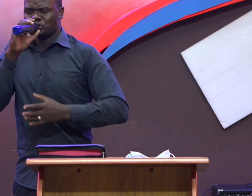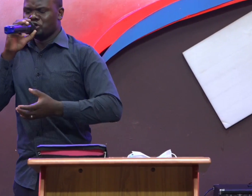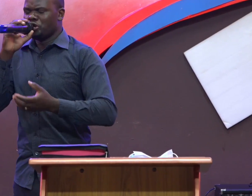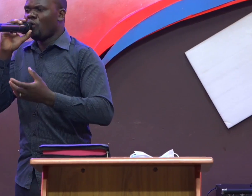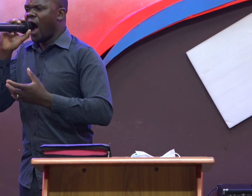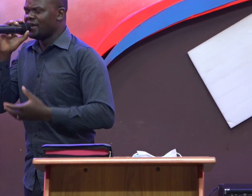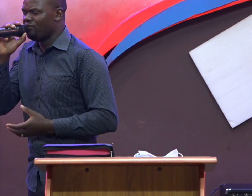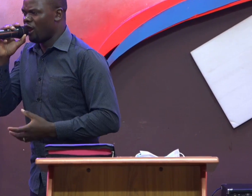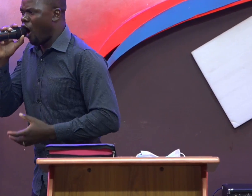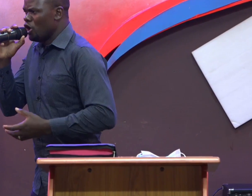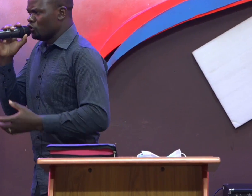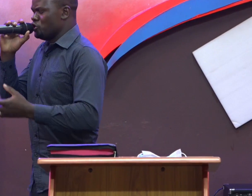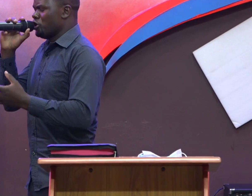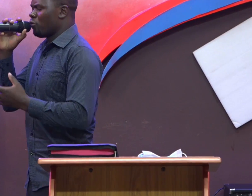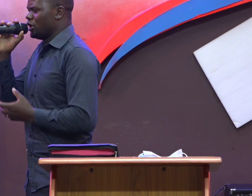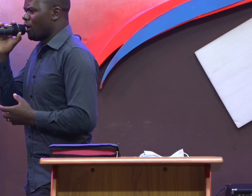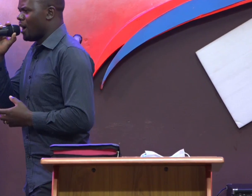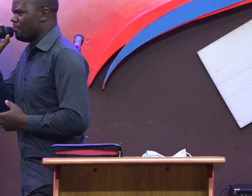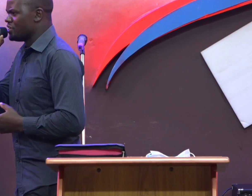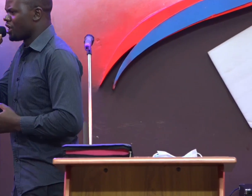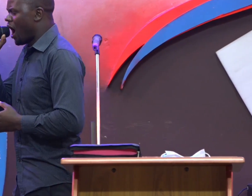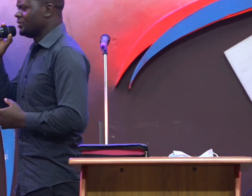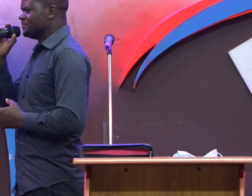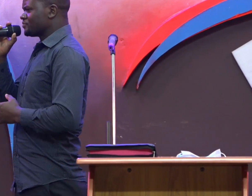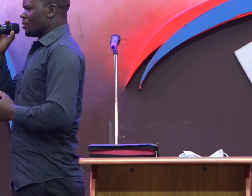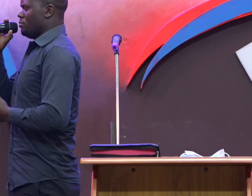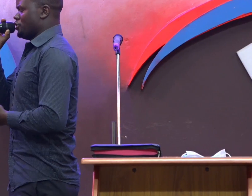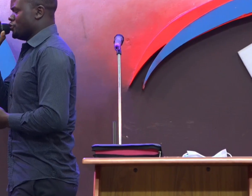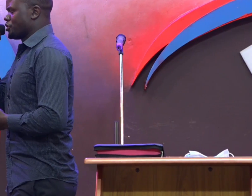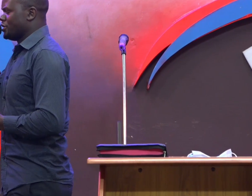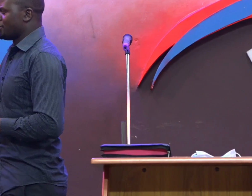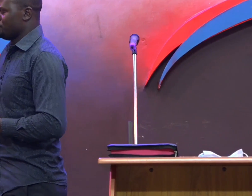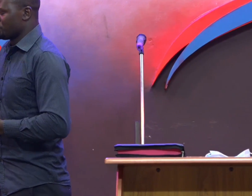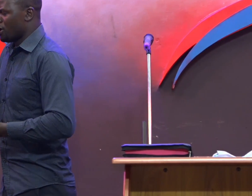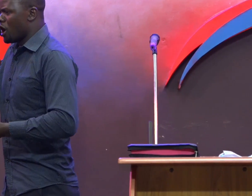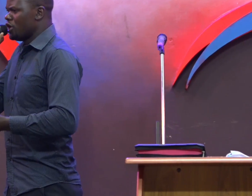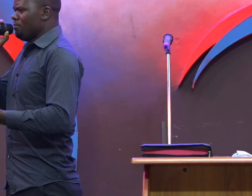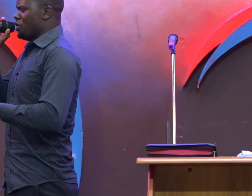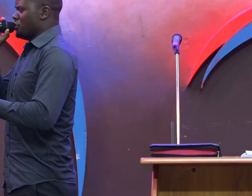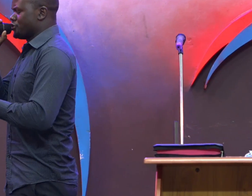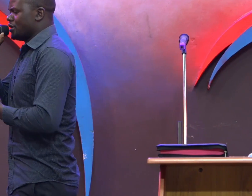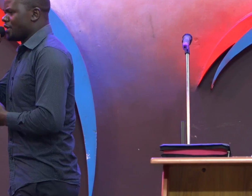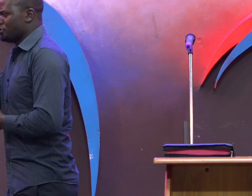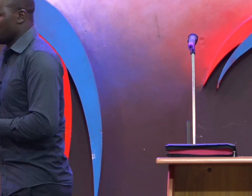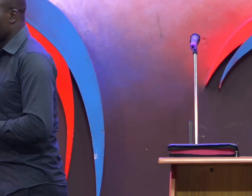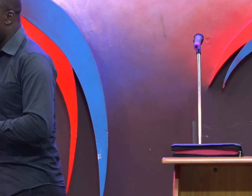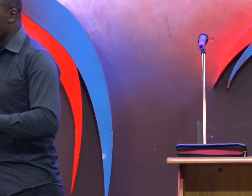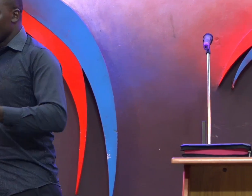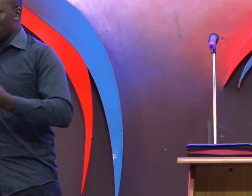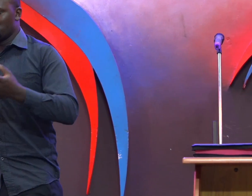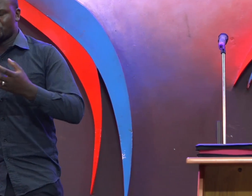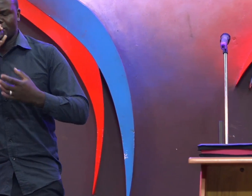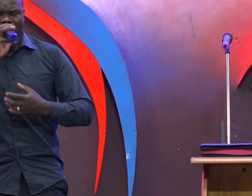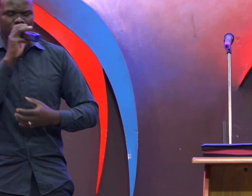glory, to do your word, Heavenly Lord, to do your will, O my master. May you send that new grace. May you send that new